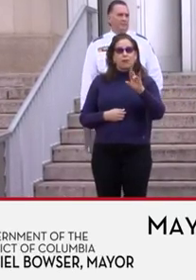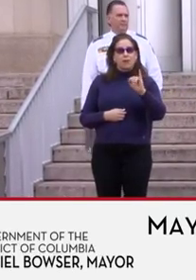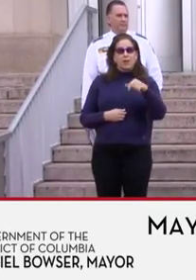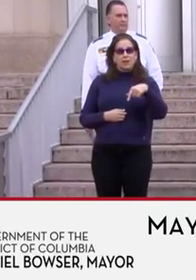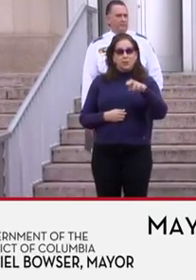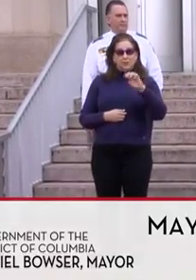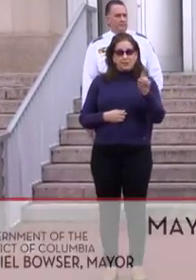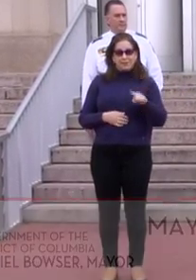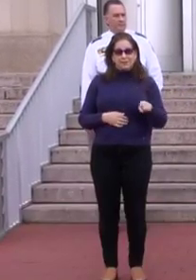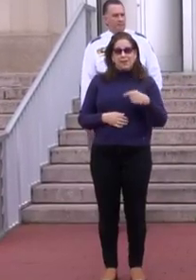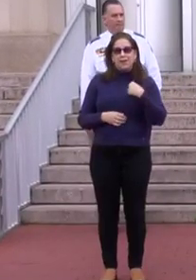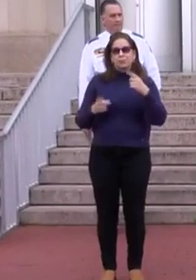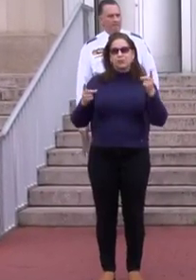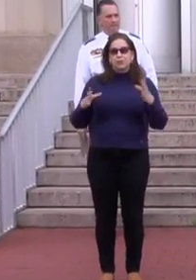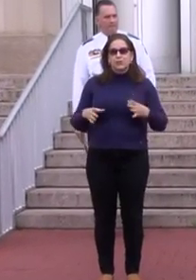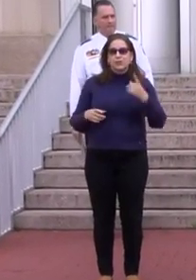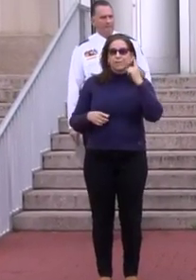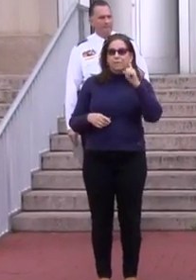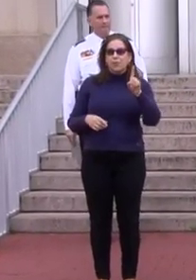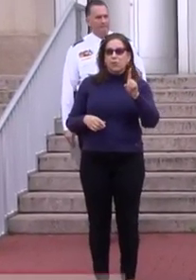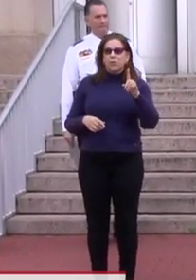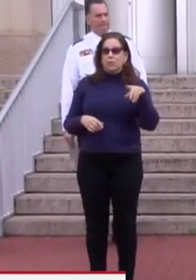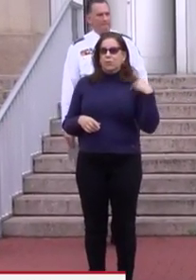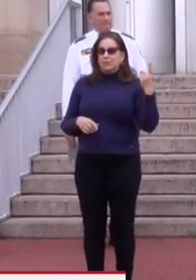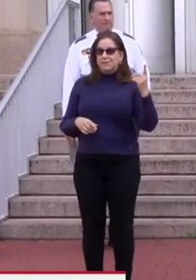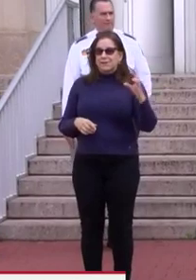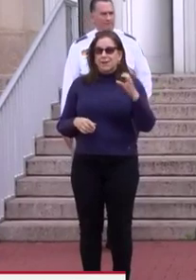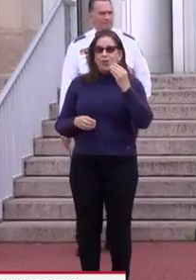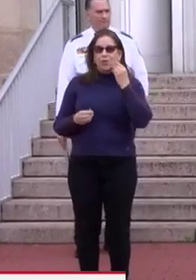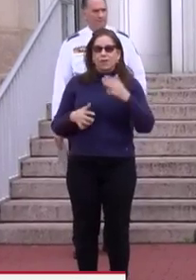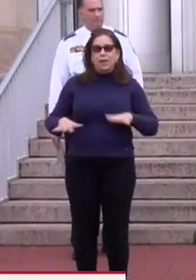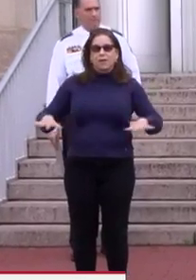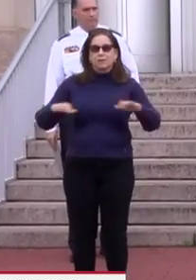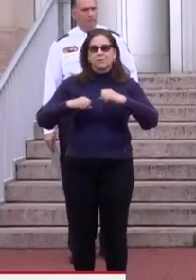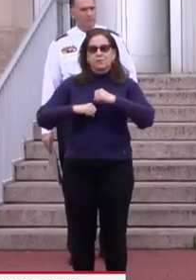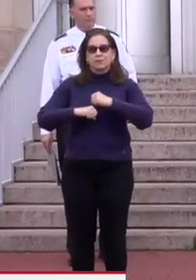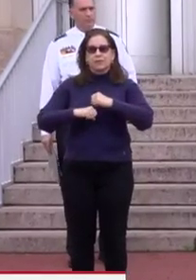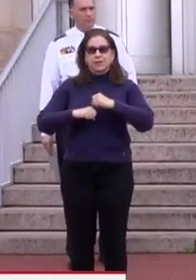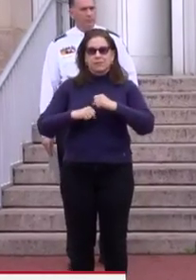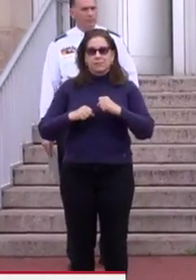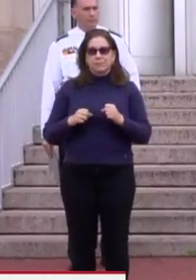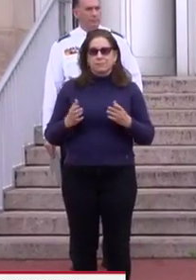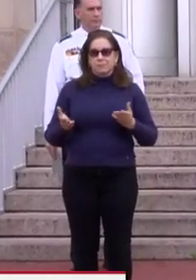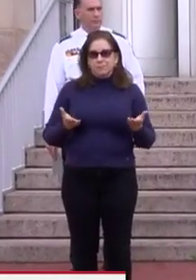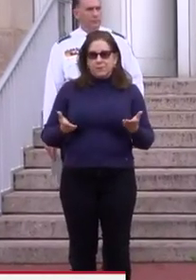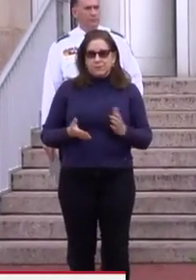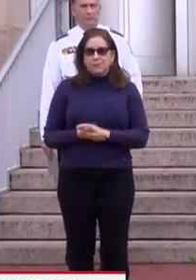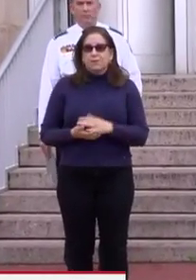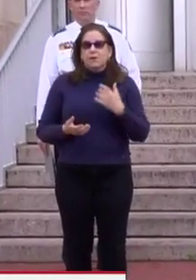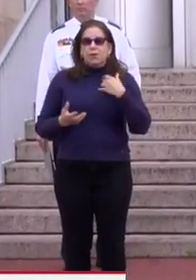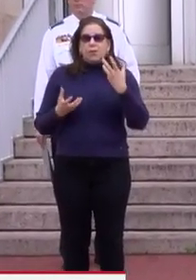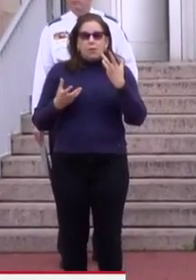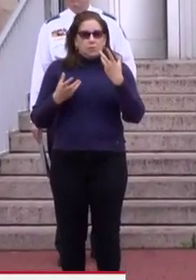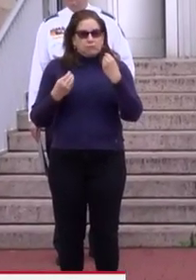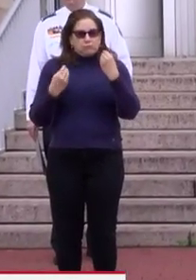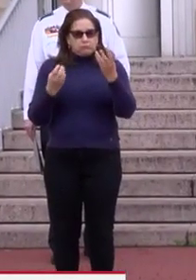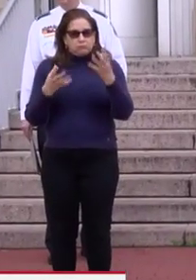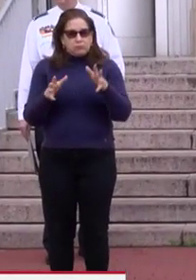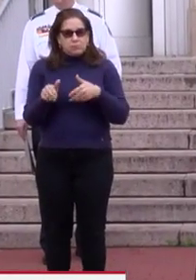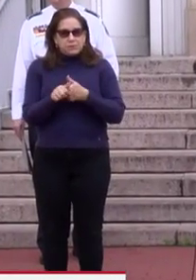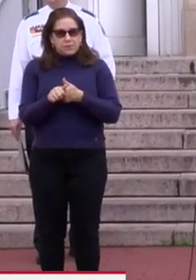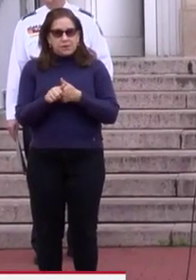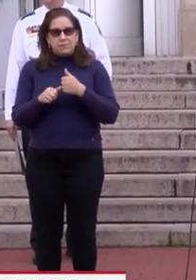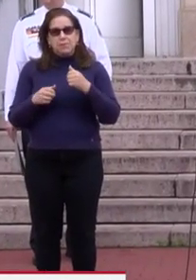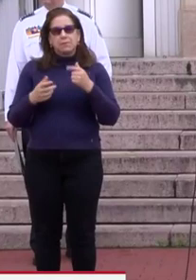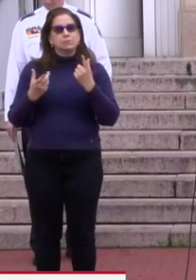Agency. I wanted to give you a brief operational update on our response efforts to the